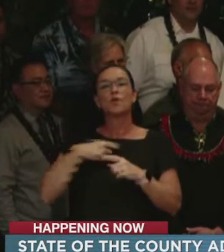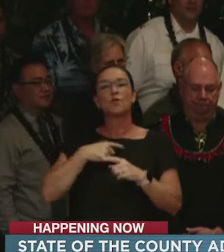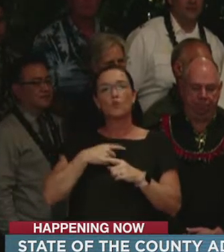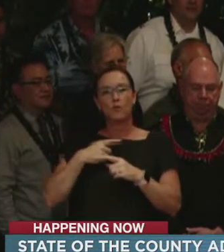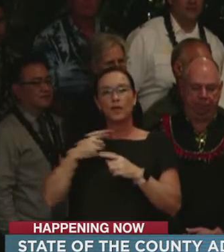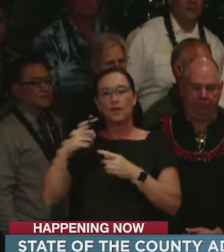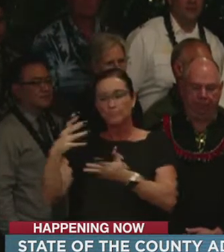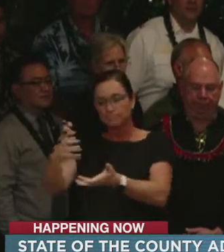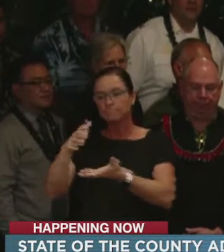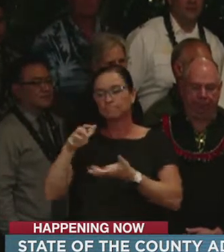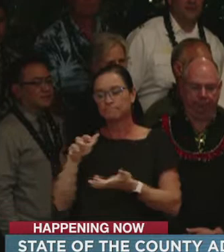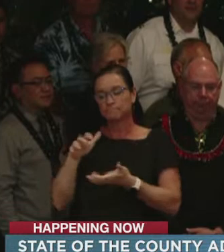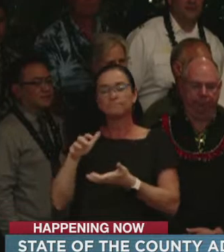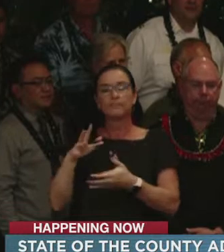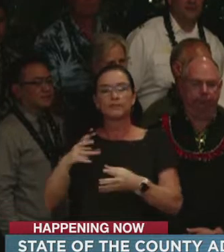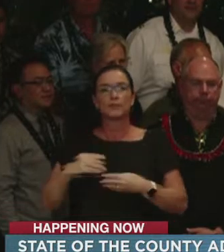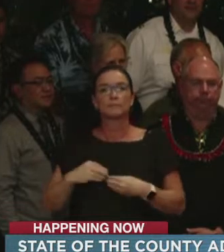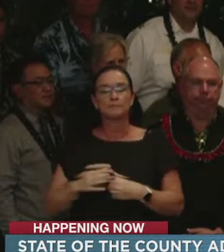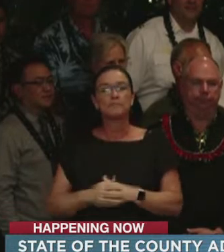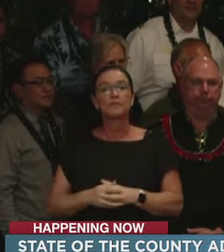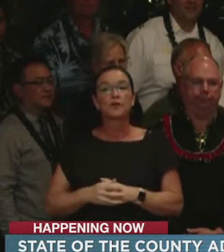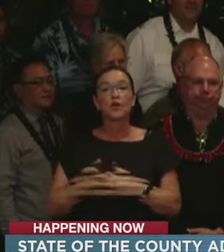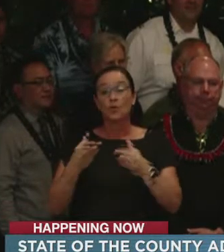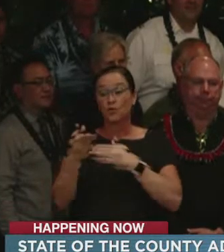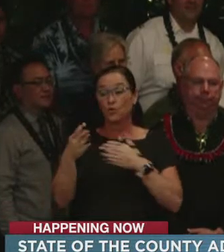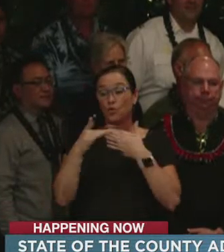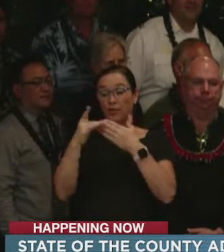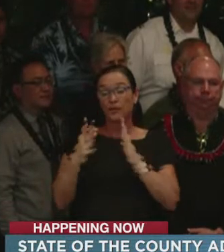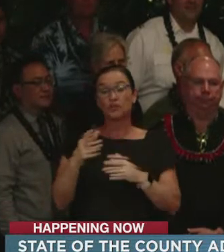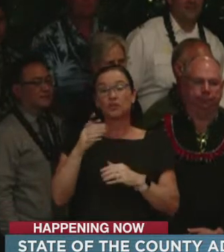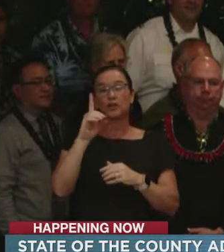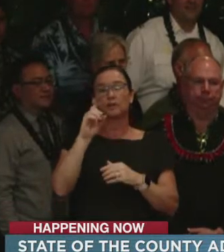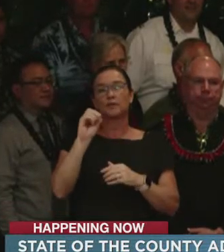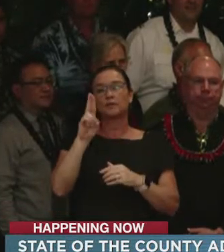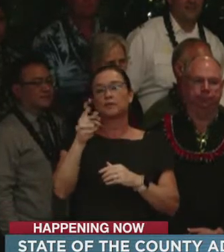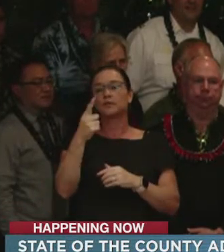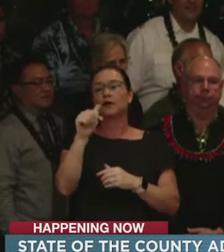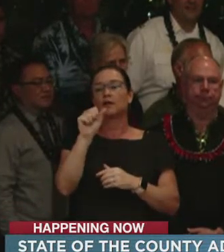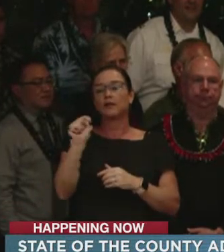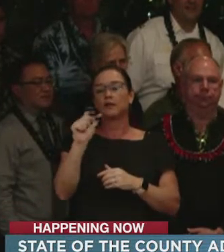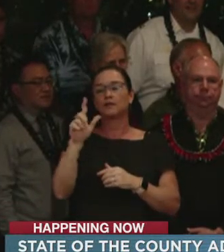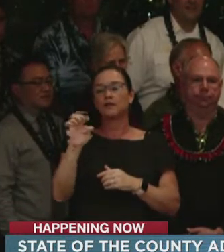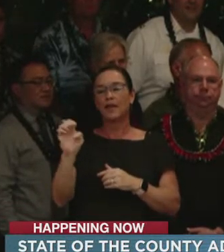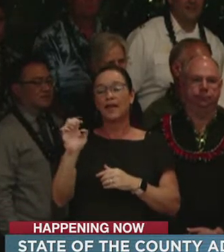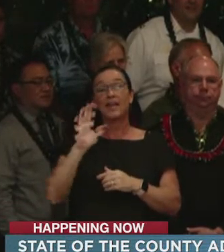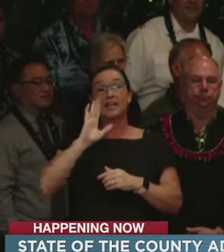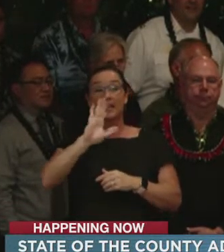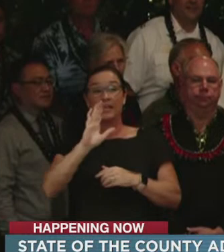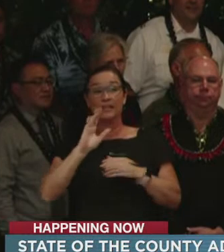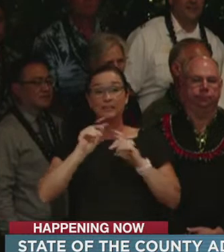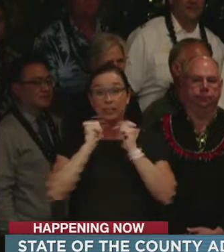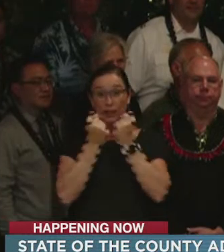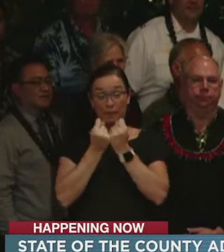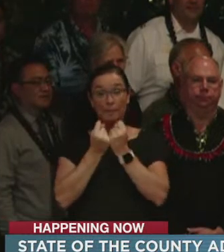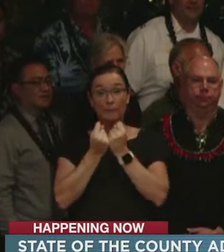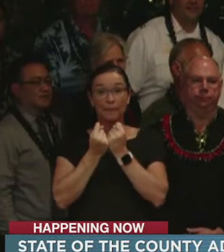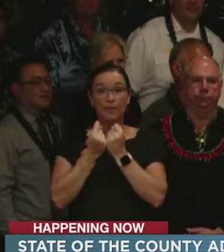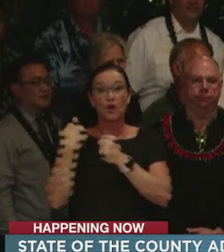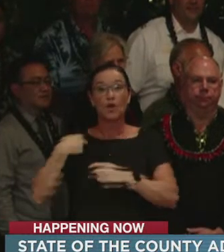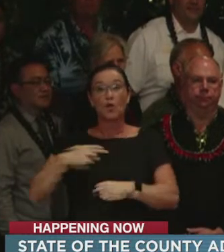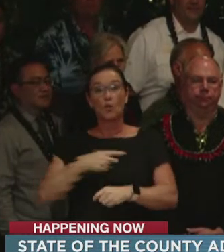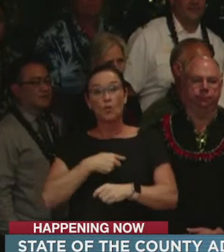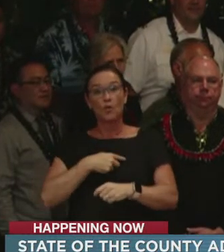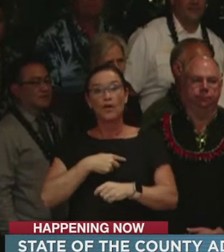ours. As of today, through the leadership of Douglas Lay, our disaster recovery officer, and his team, we have made